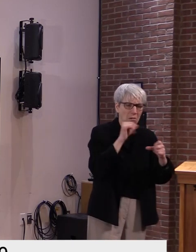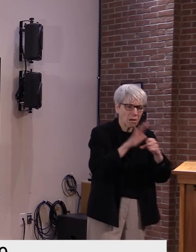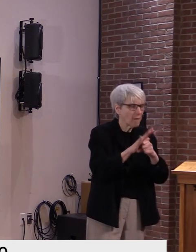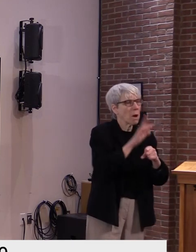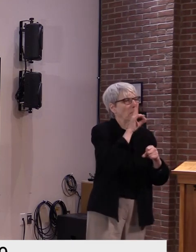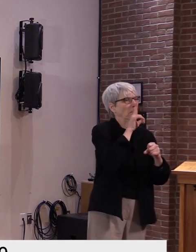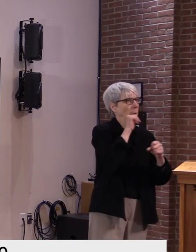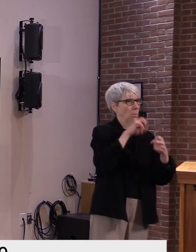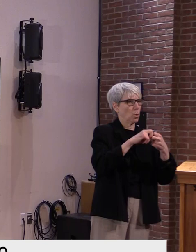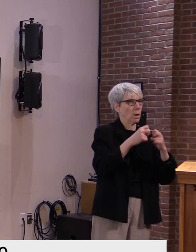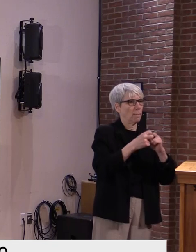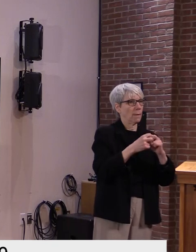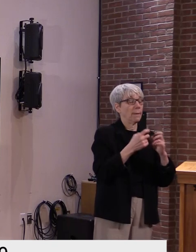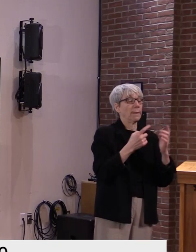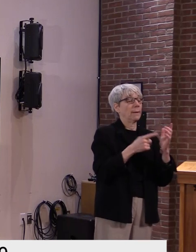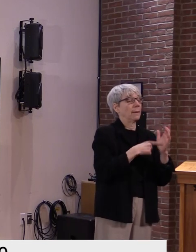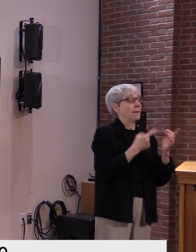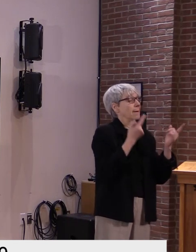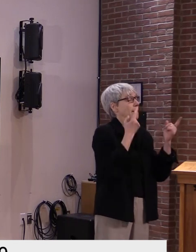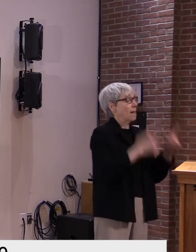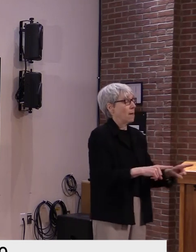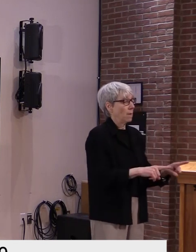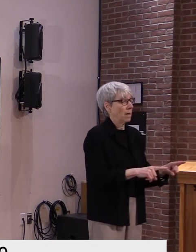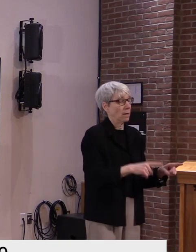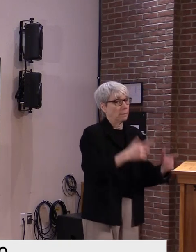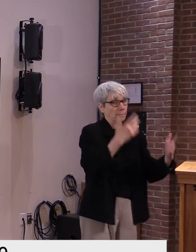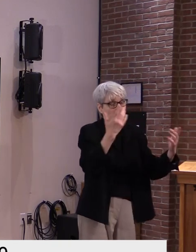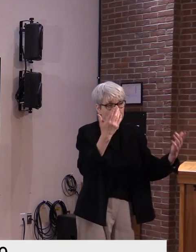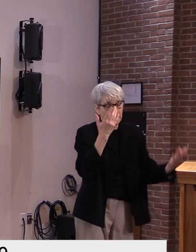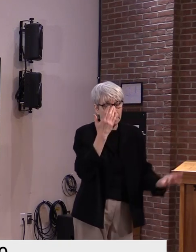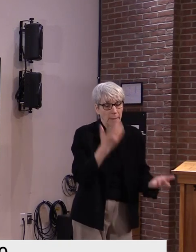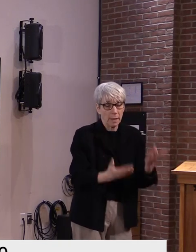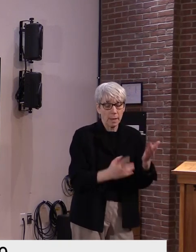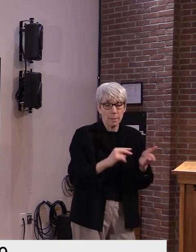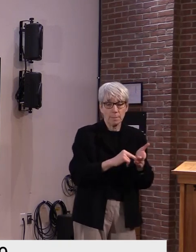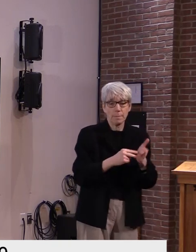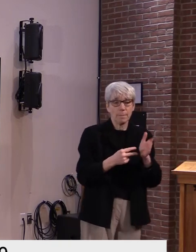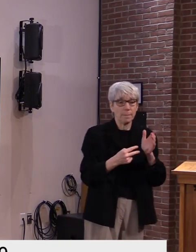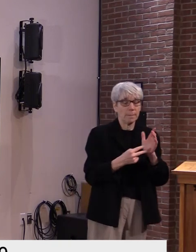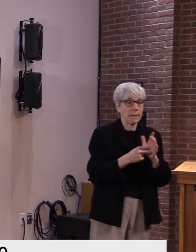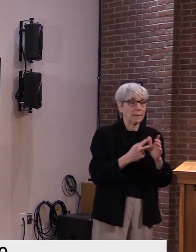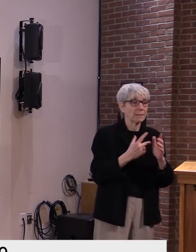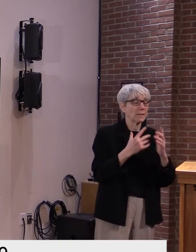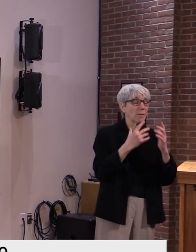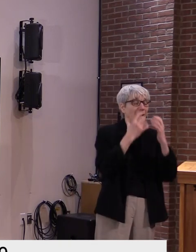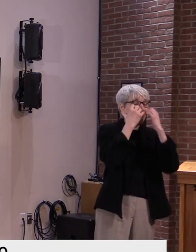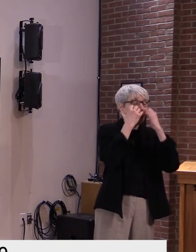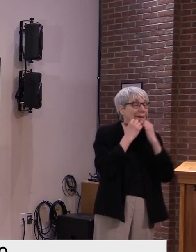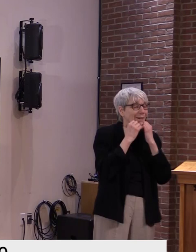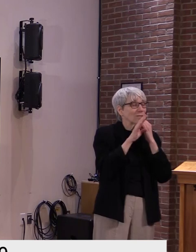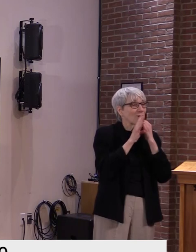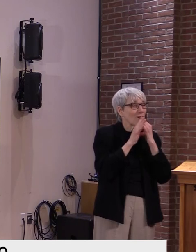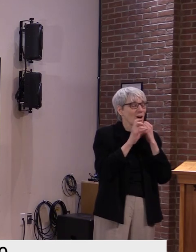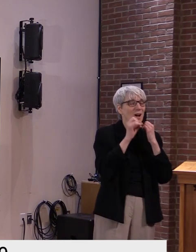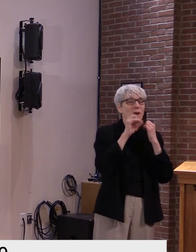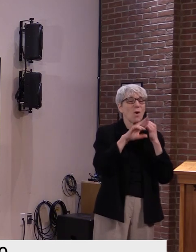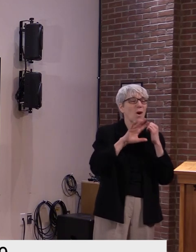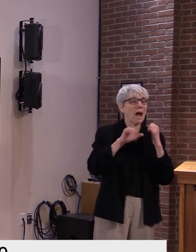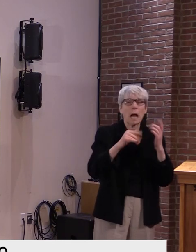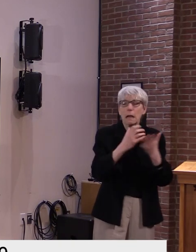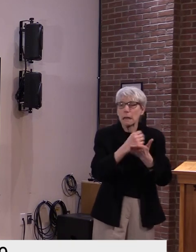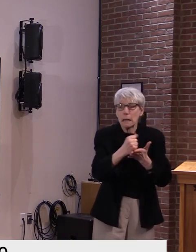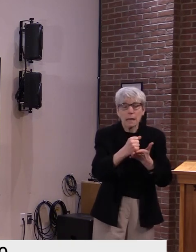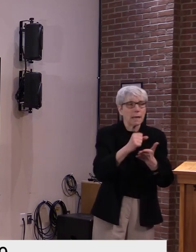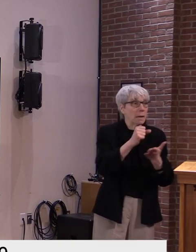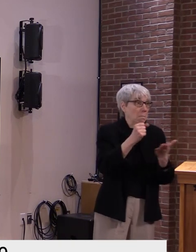happen. Sometimes that might imply that there's been a breakdown in protocol. But that's been very hard